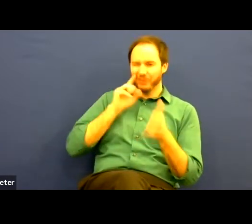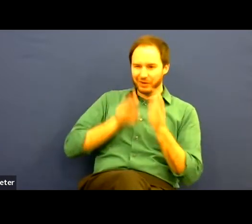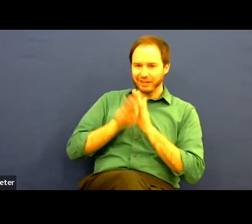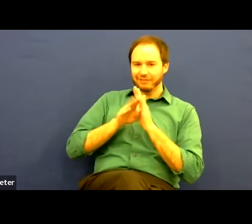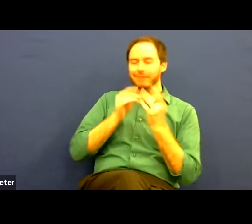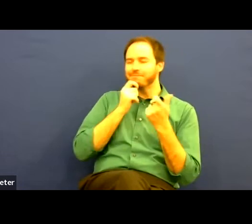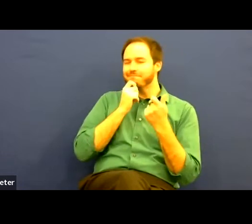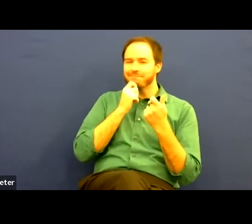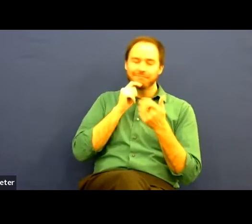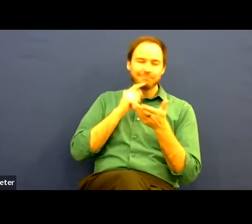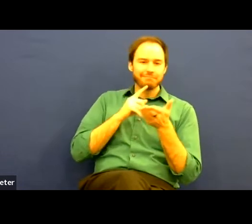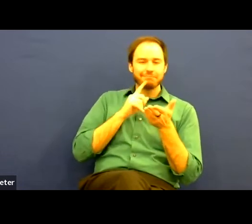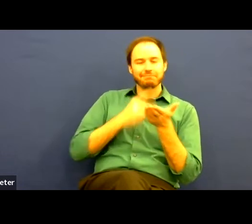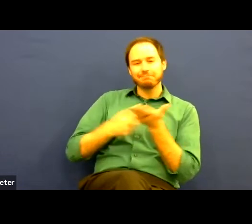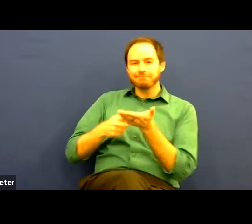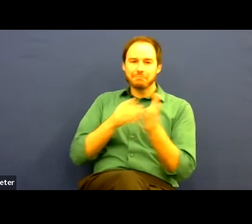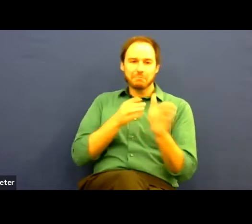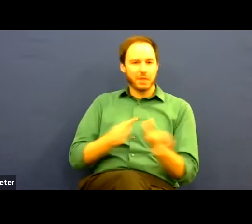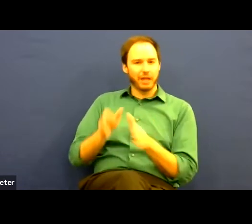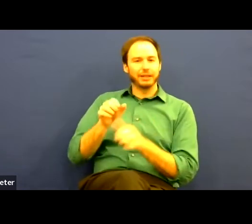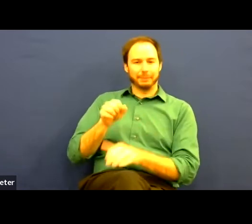that welcome packet.